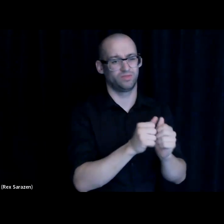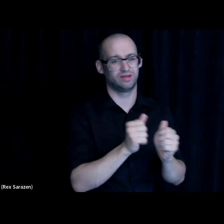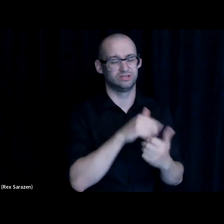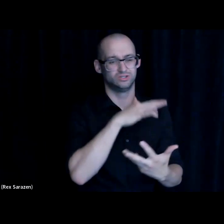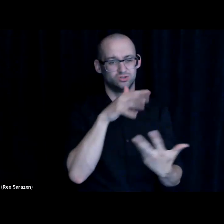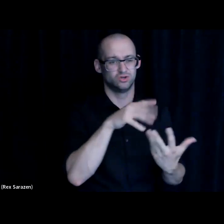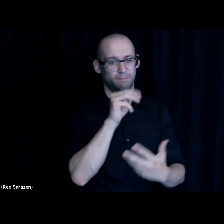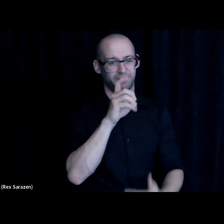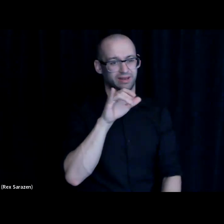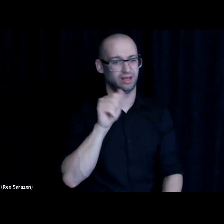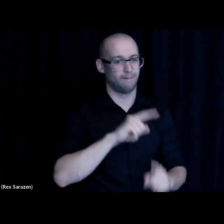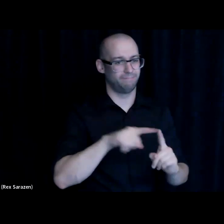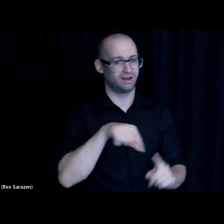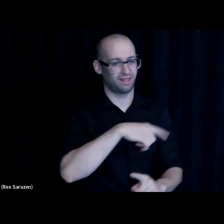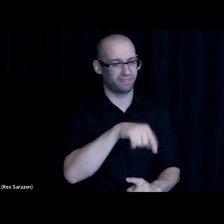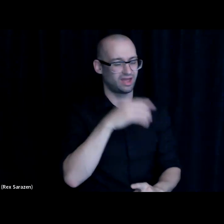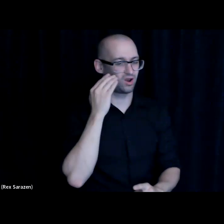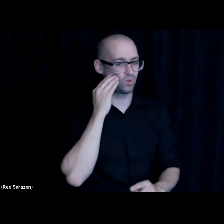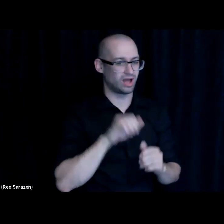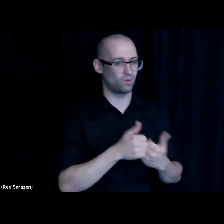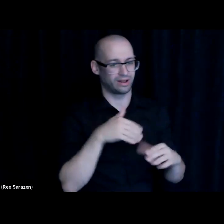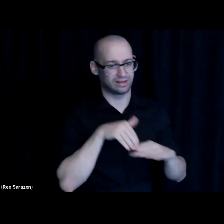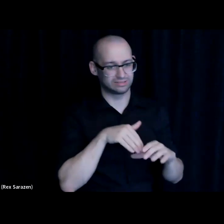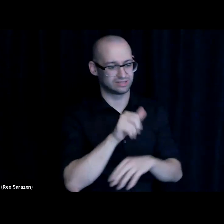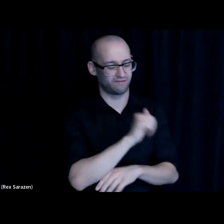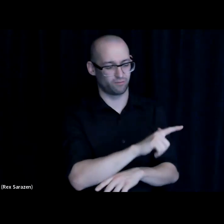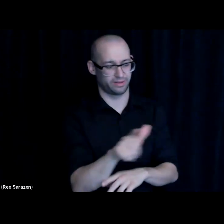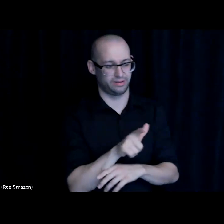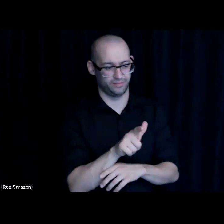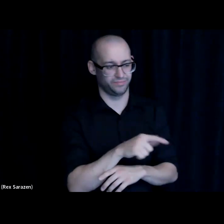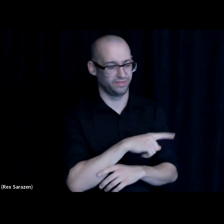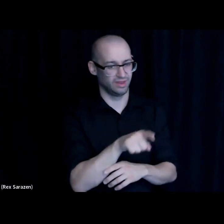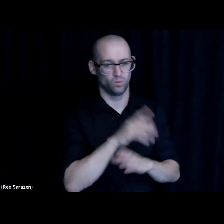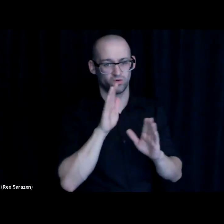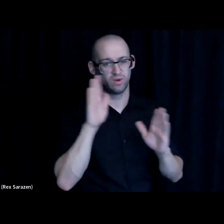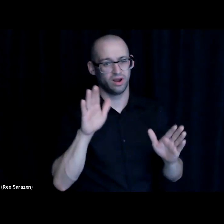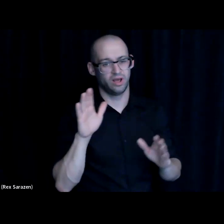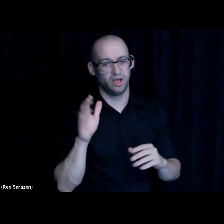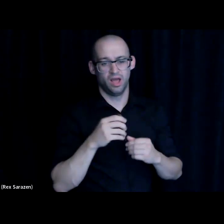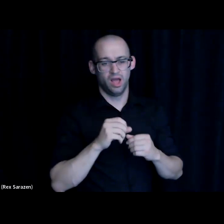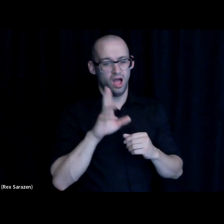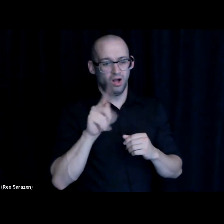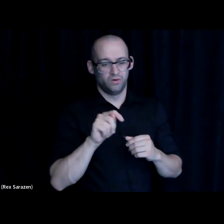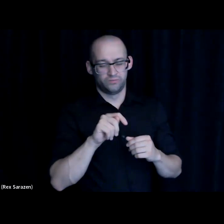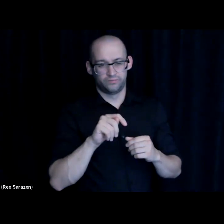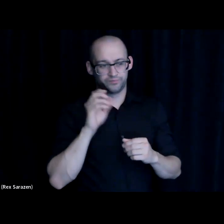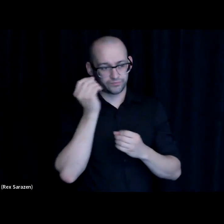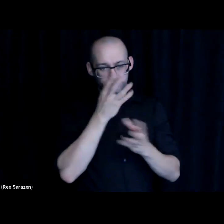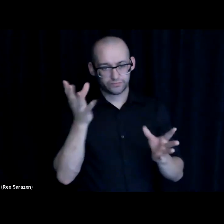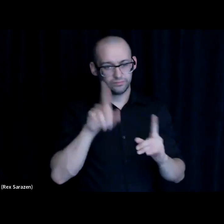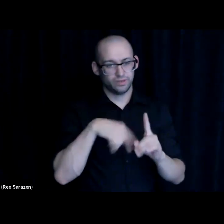of the day, but they know how to access everybody. And they were great at getting out information about, hey, did you know about